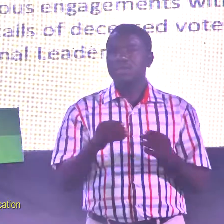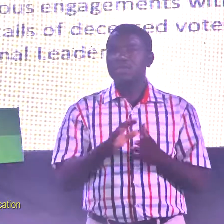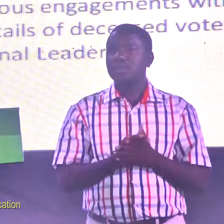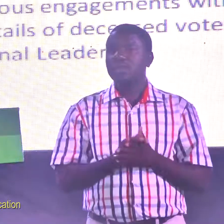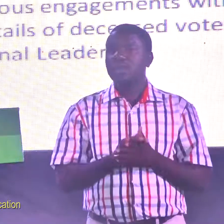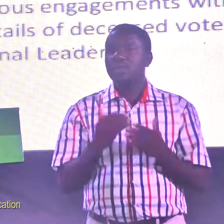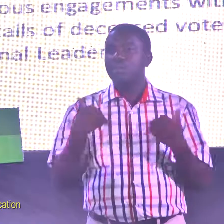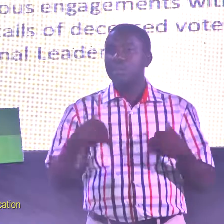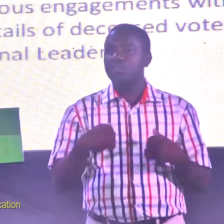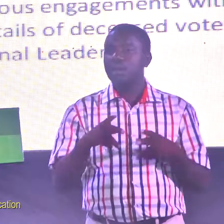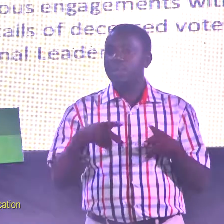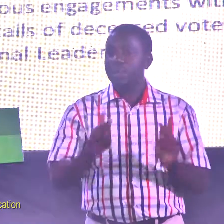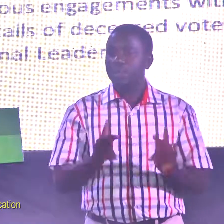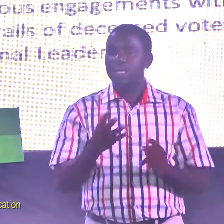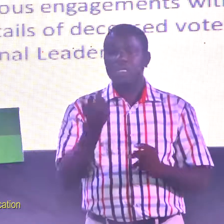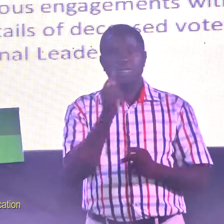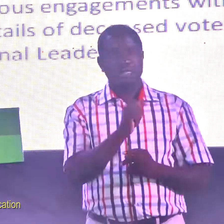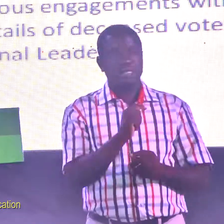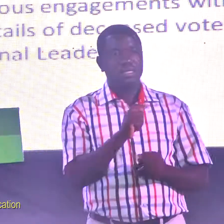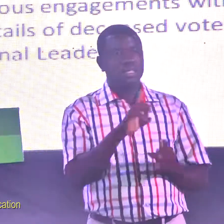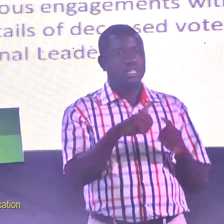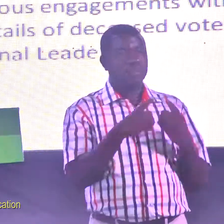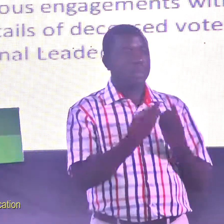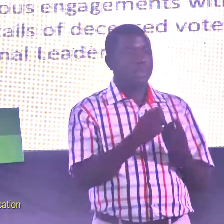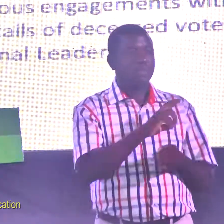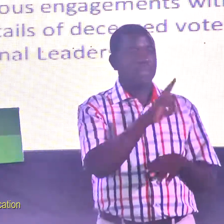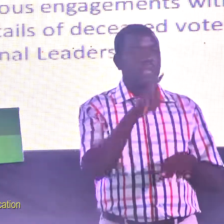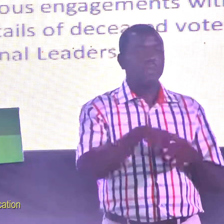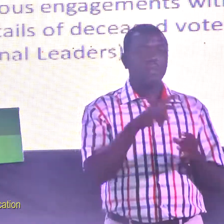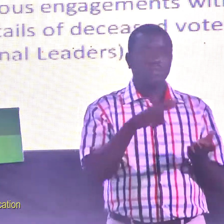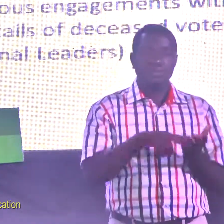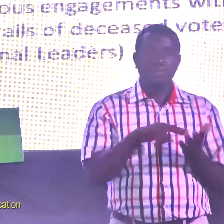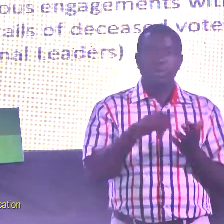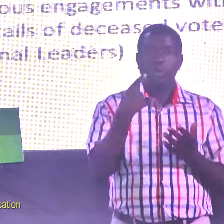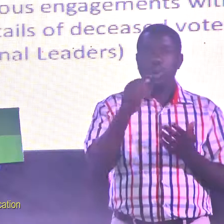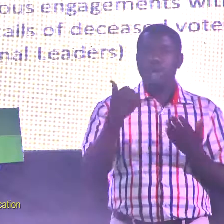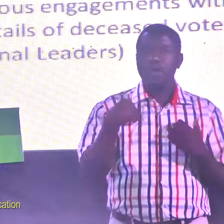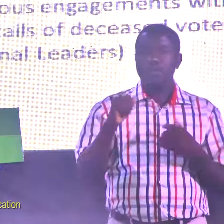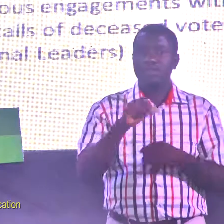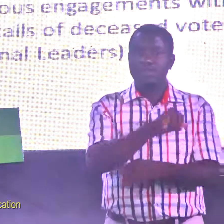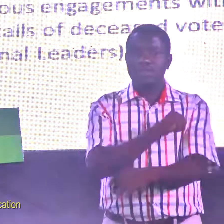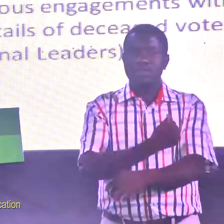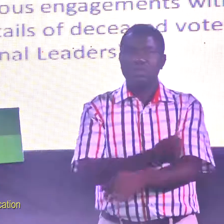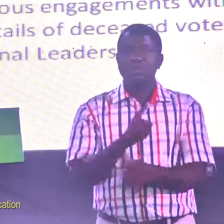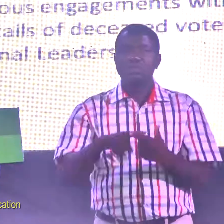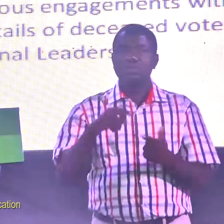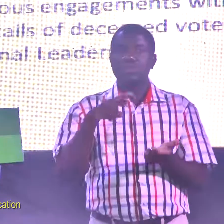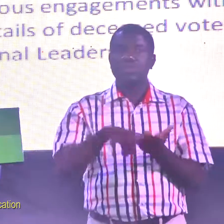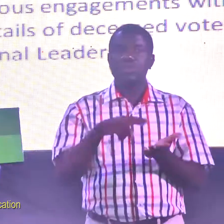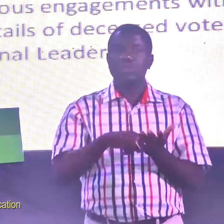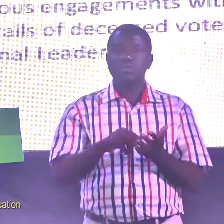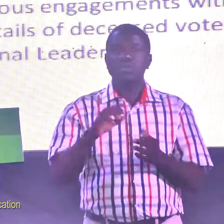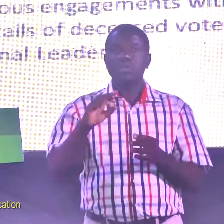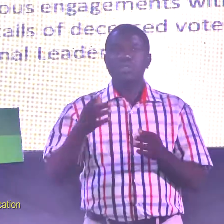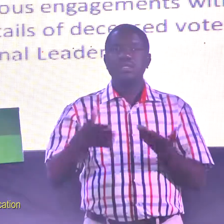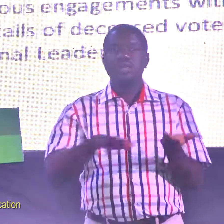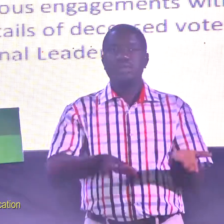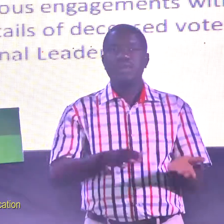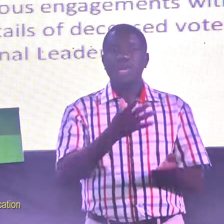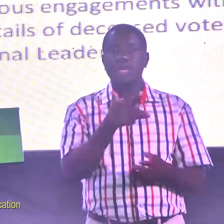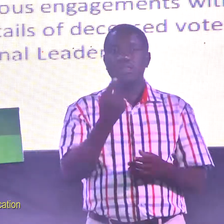permits, the Department of National Registration who are mandated to record deaths, the traditional